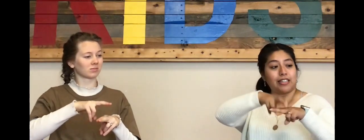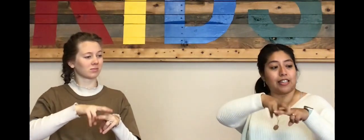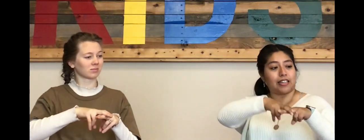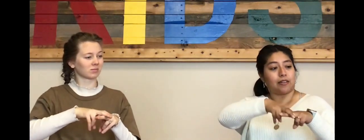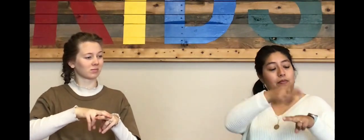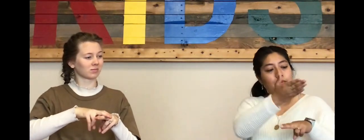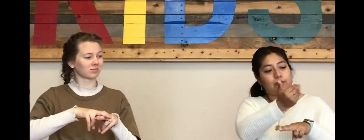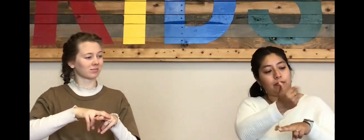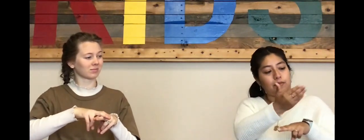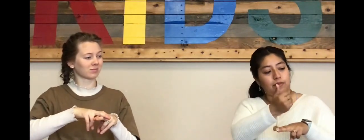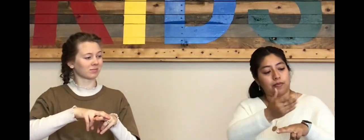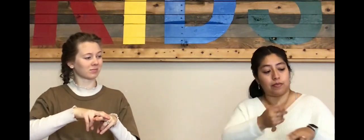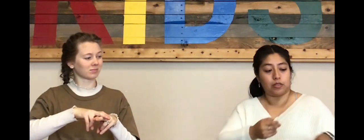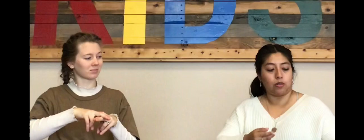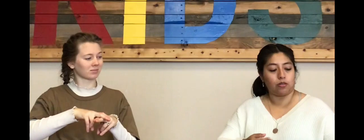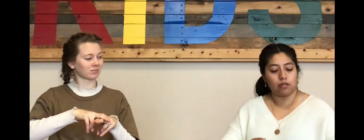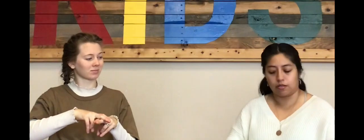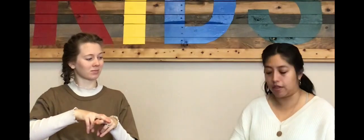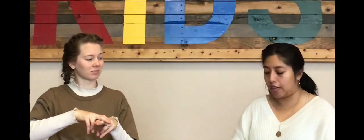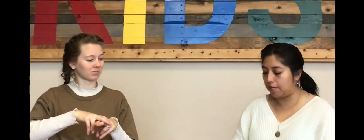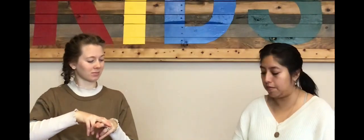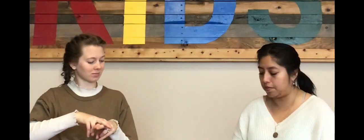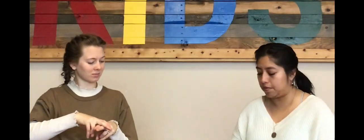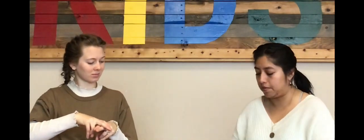Siéntate. Oh, no. Acá.